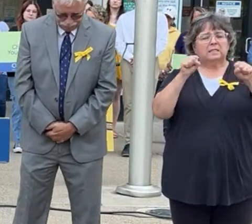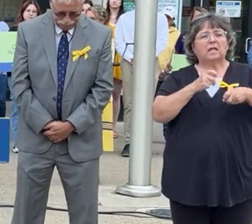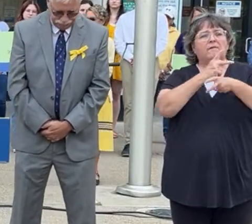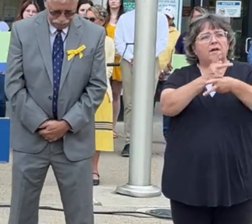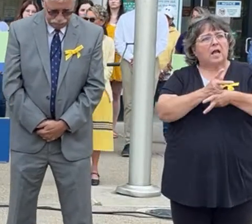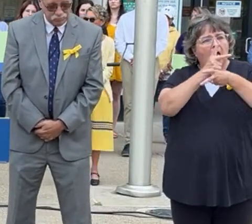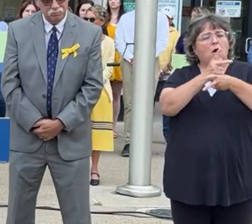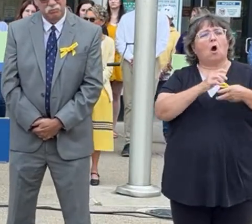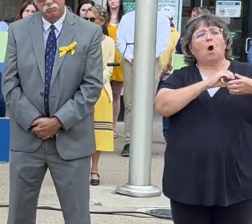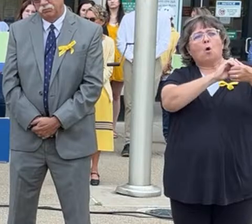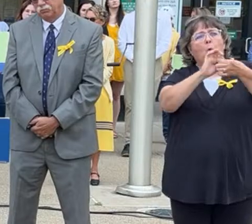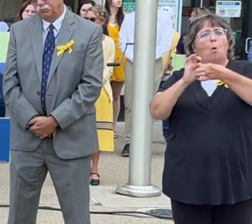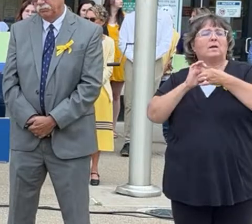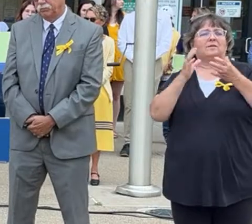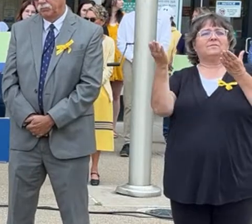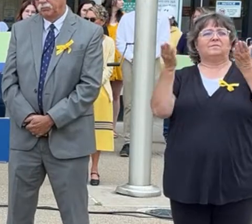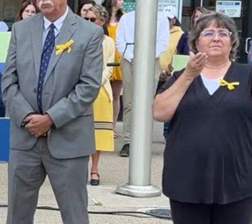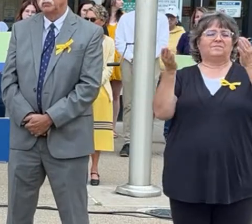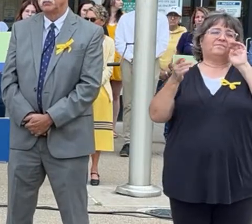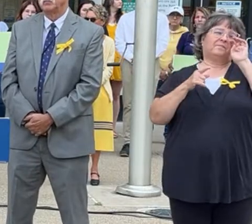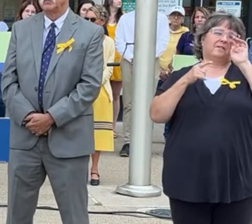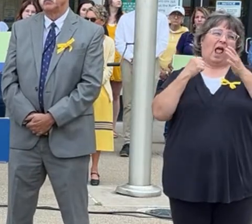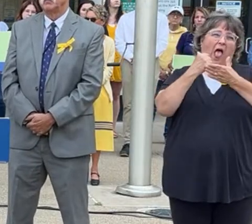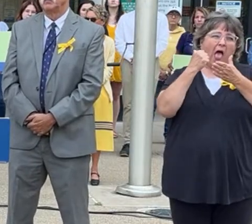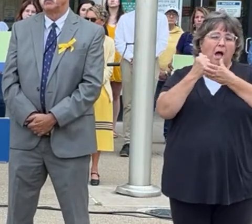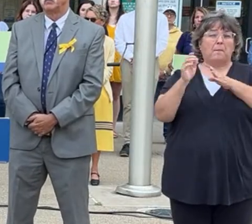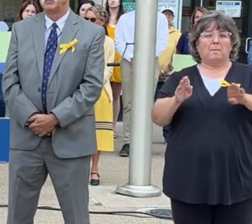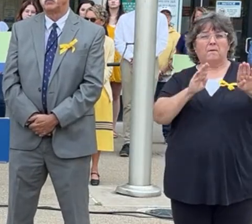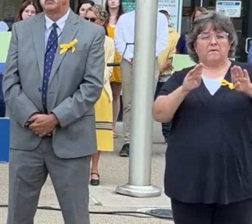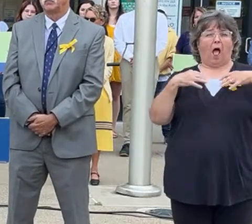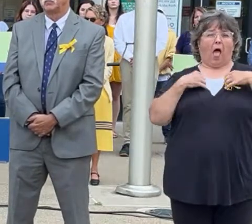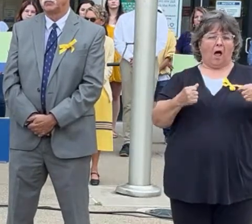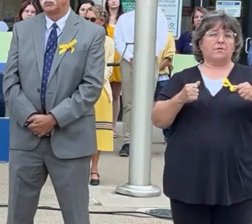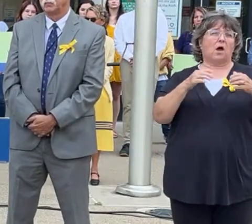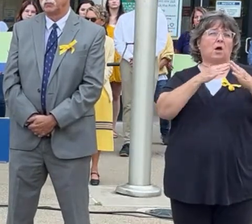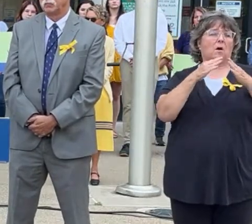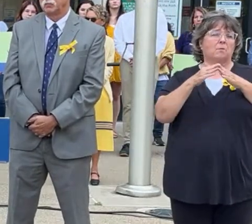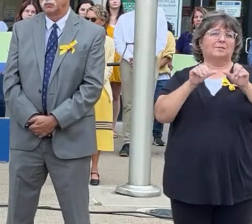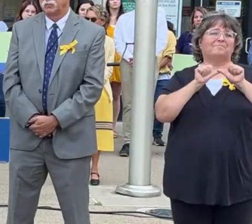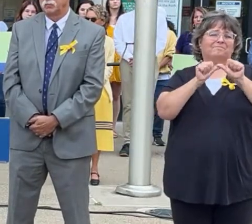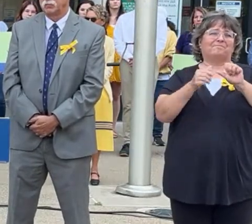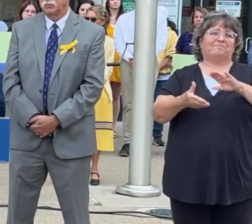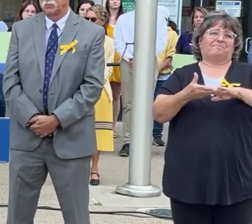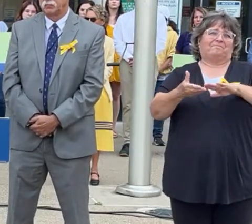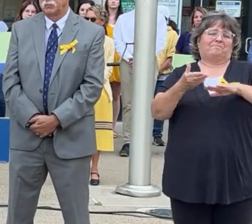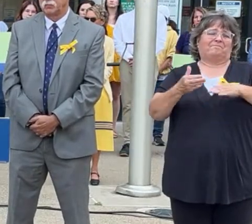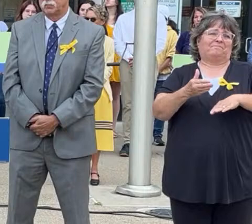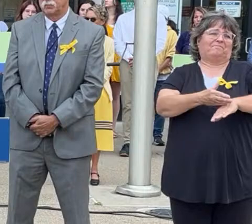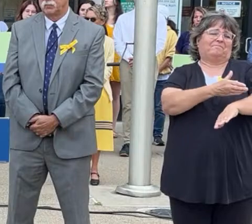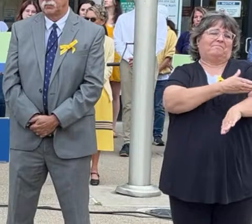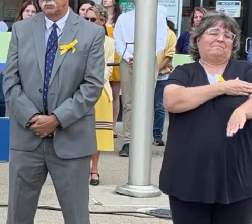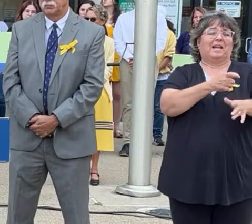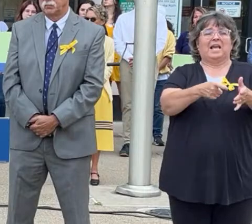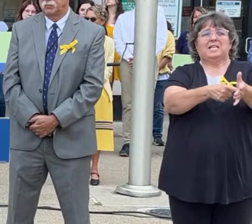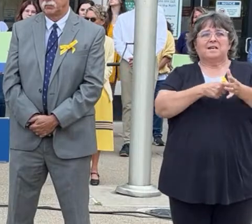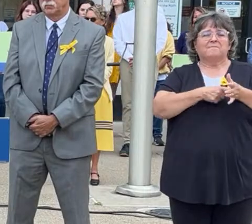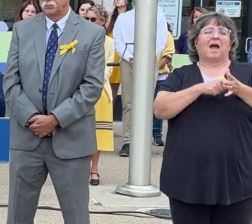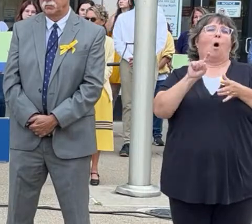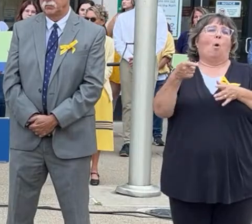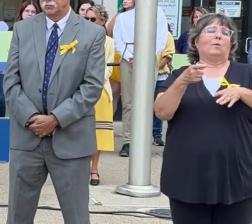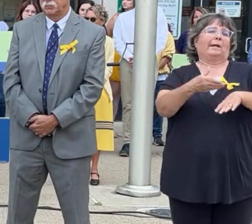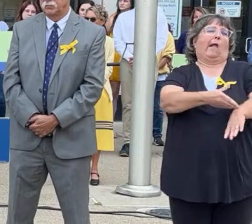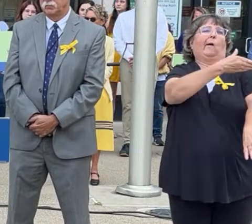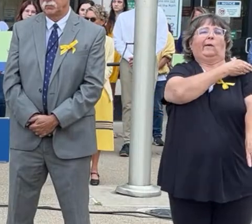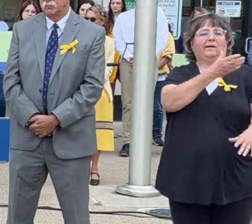care and coordination of services has helped our behavioral health community continue to thrive at a time that demands and needs only